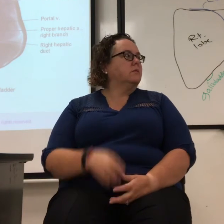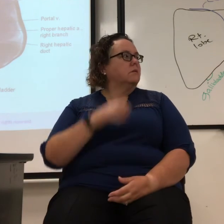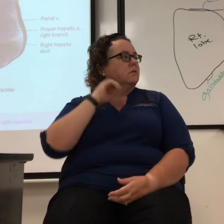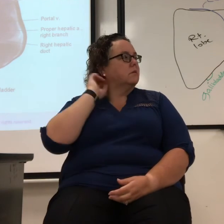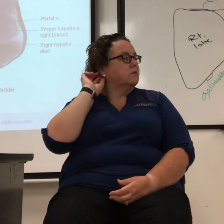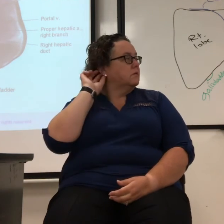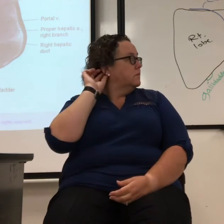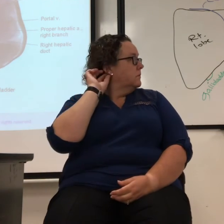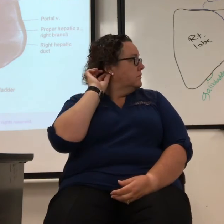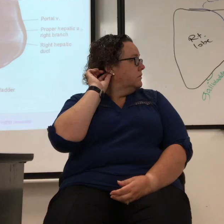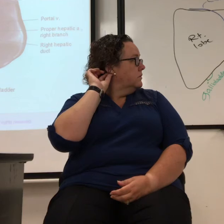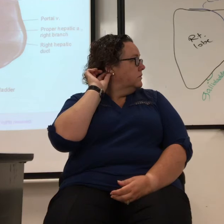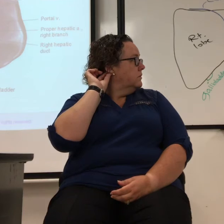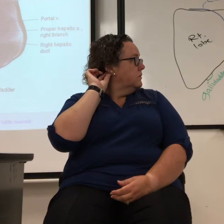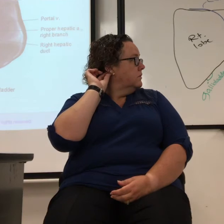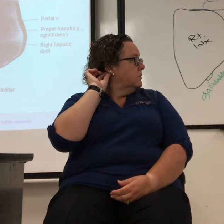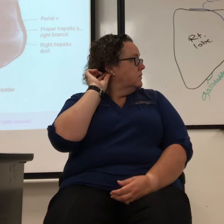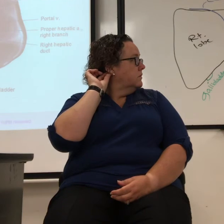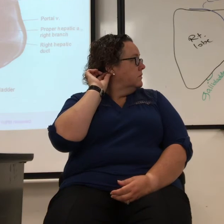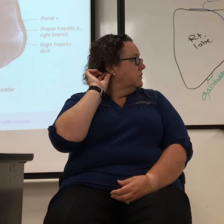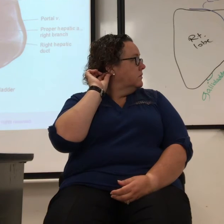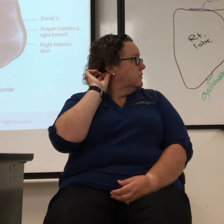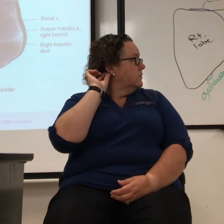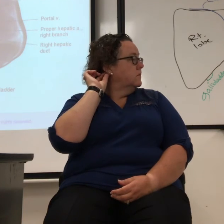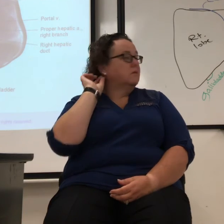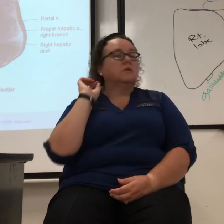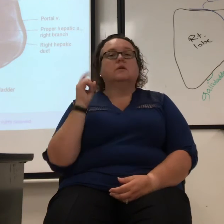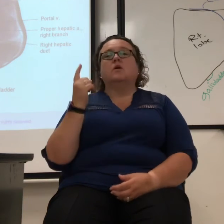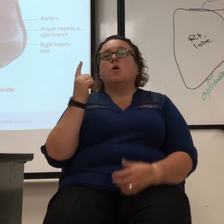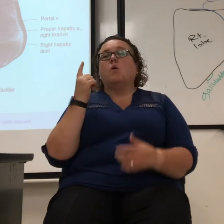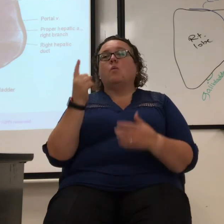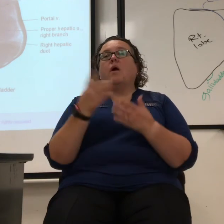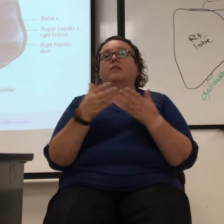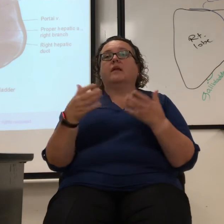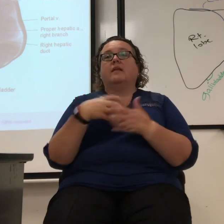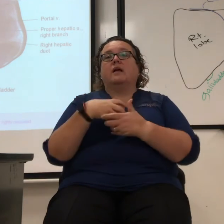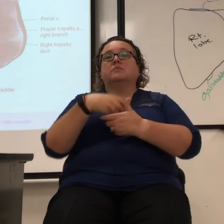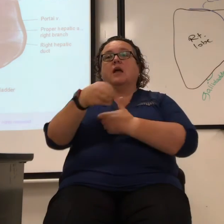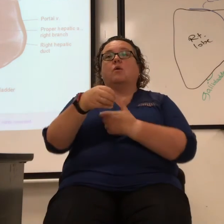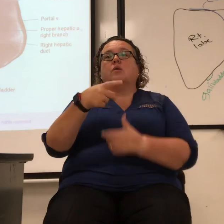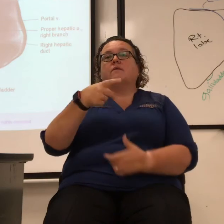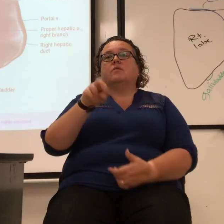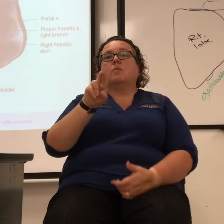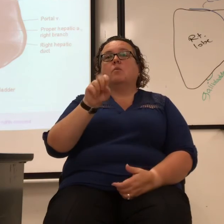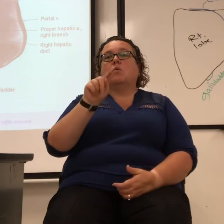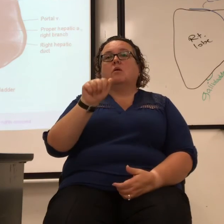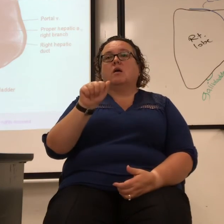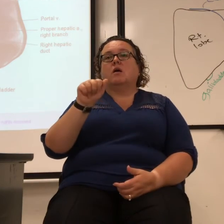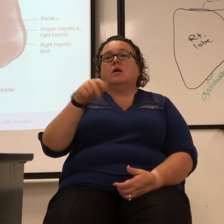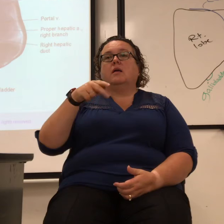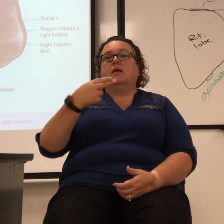So one thing coming out of the porta hepatis is the bile duct. Install the gallbladder.